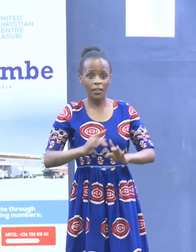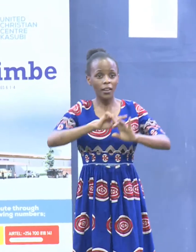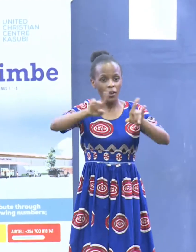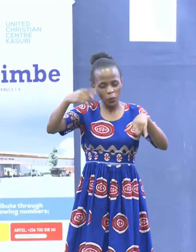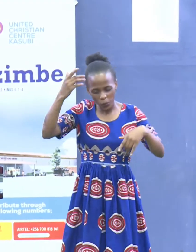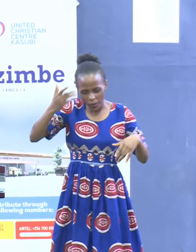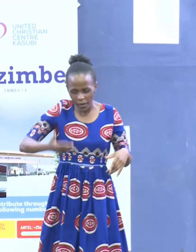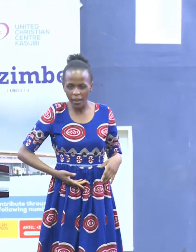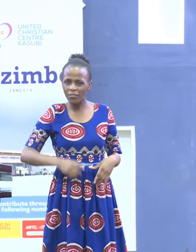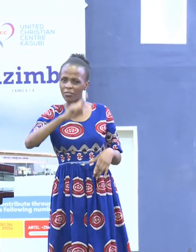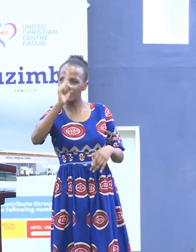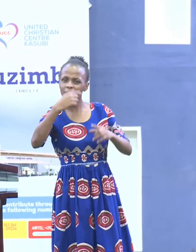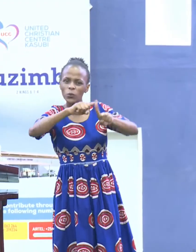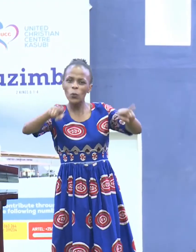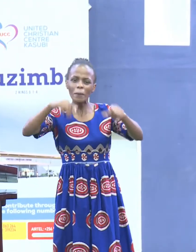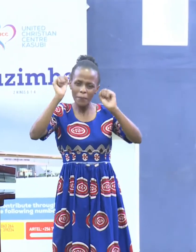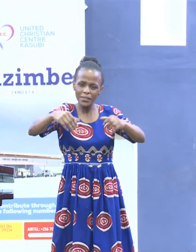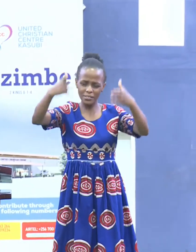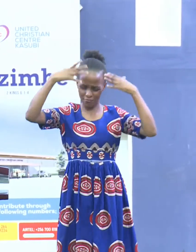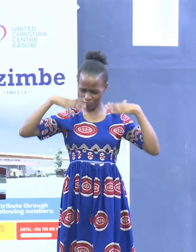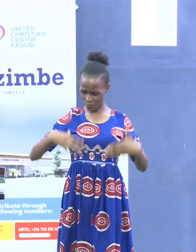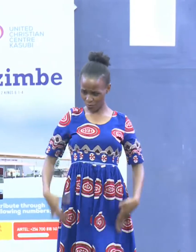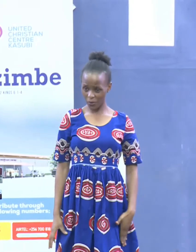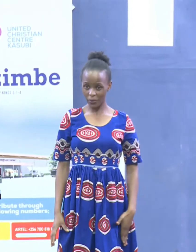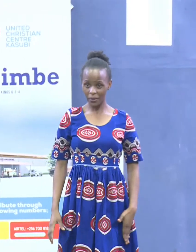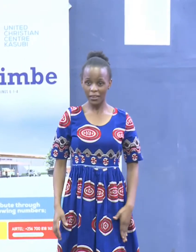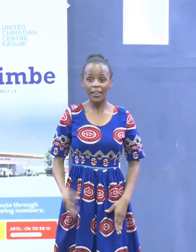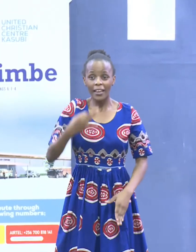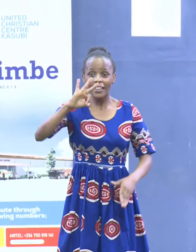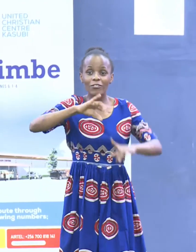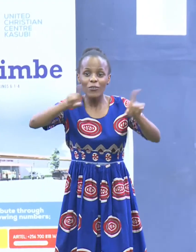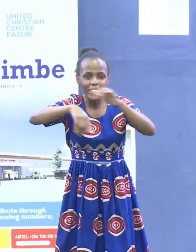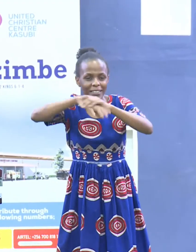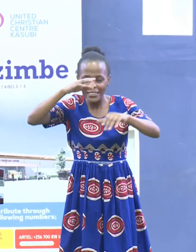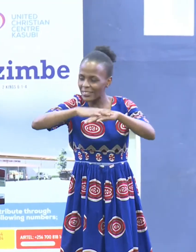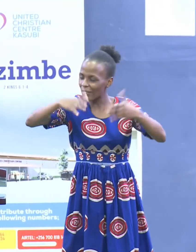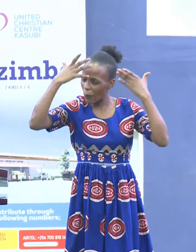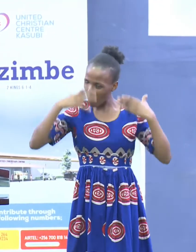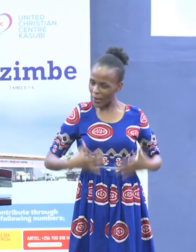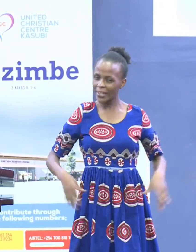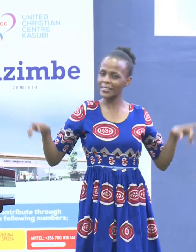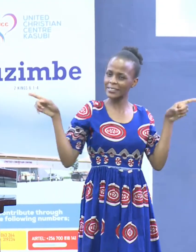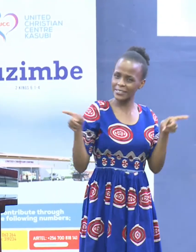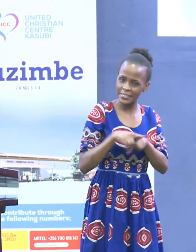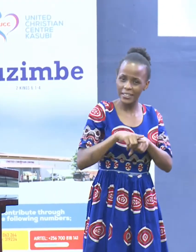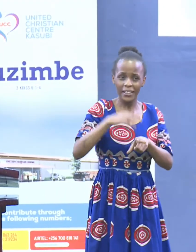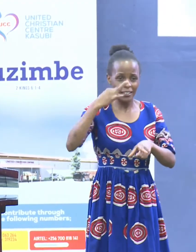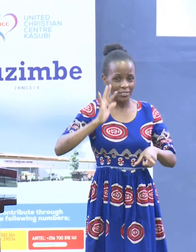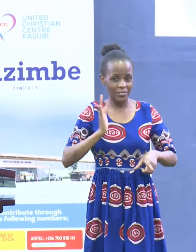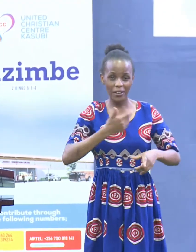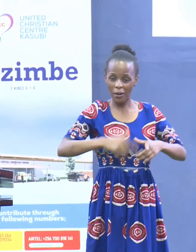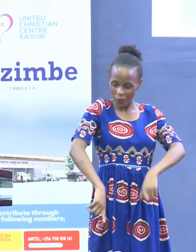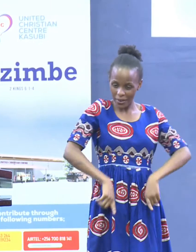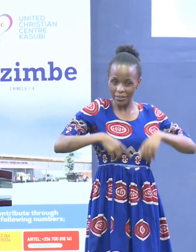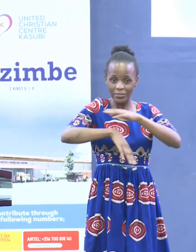gwe tuteekeddwa okwambala. We have what we ought to dress up in. Tutamwambale. If we did not dress him. Obulamu bwaffe bwe butayingire